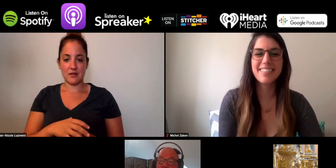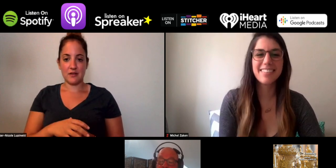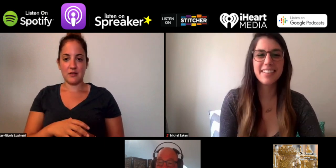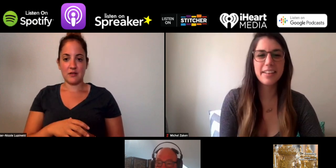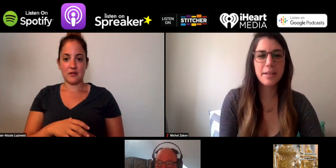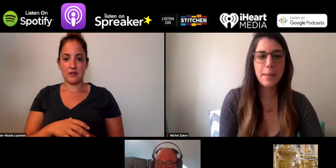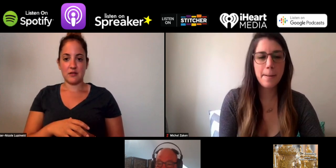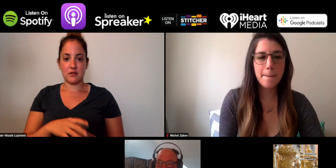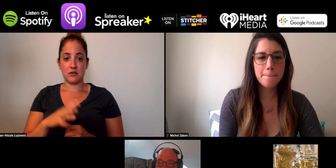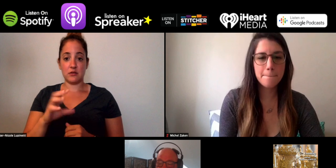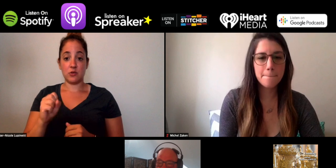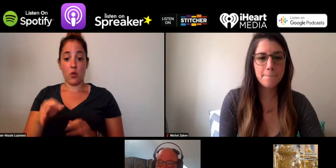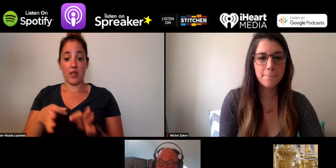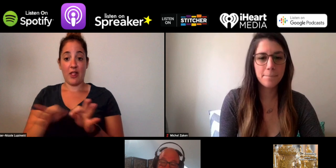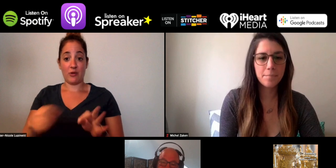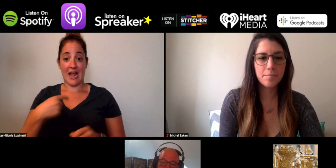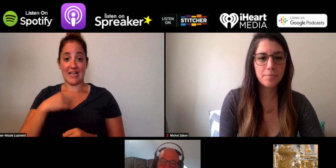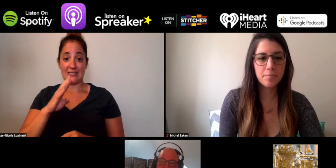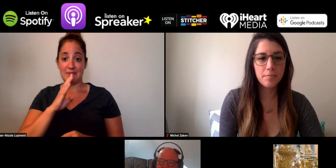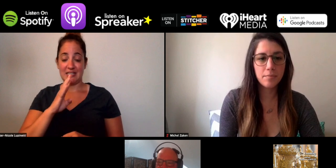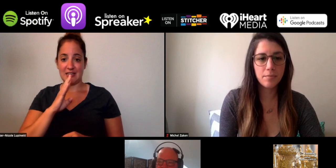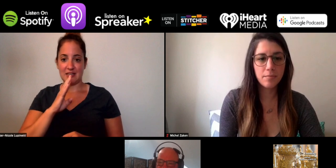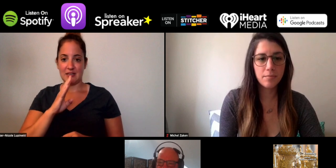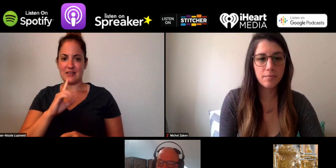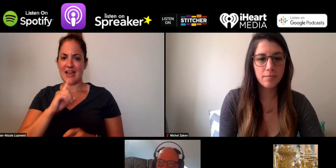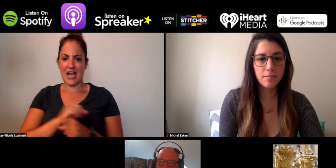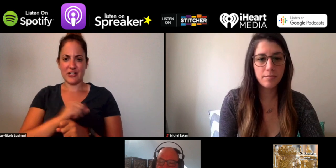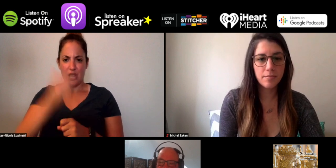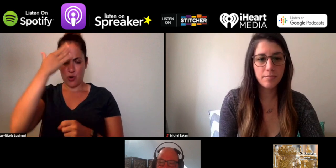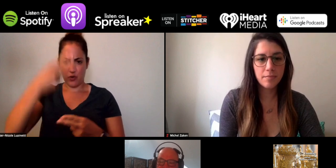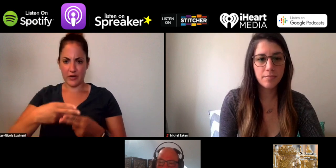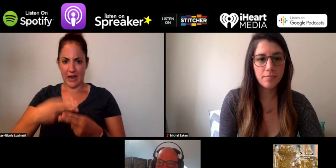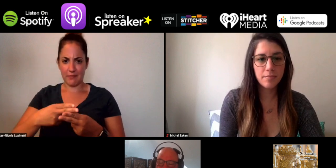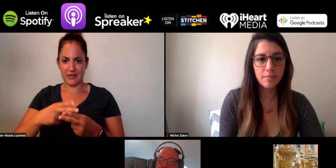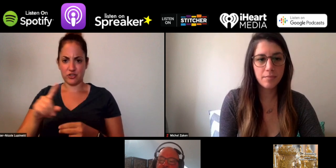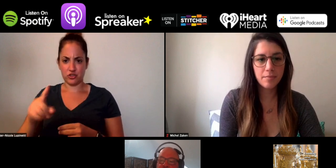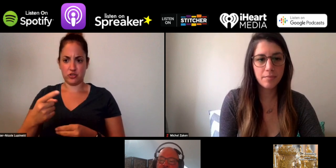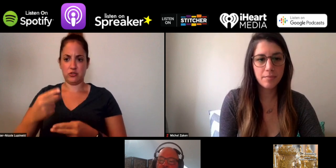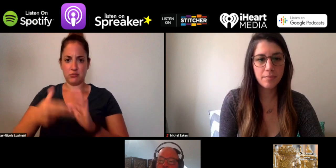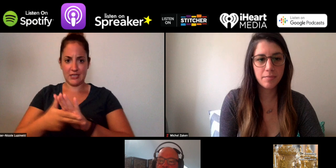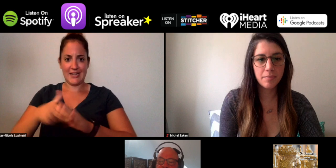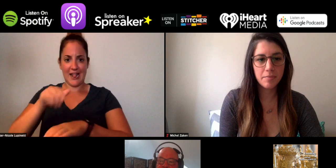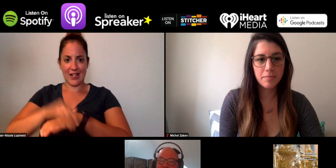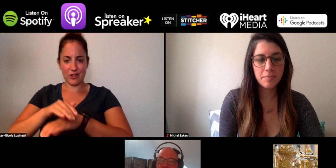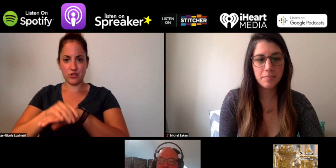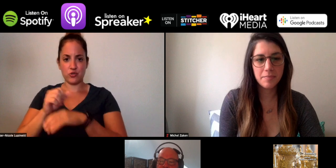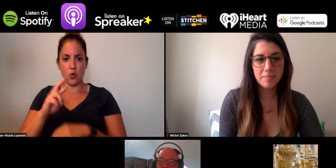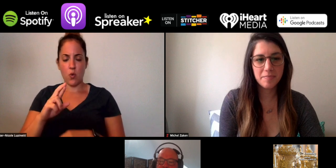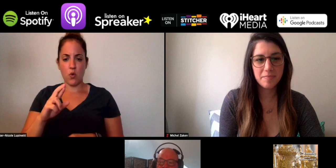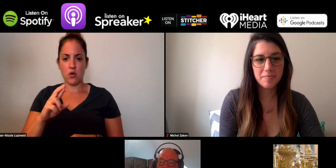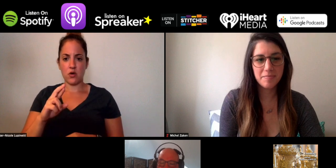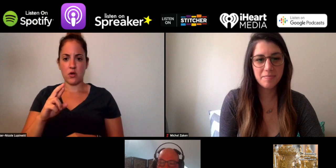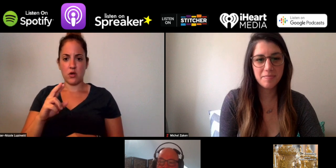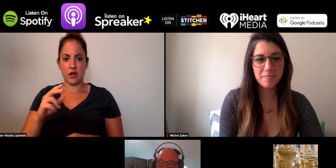the language that I speak, I actually don't know the name of it. I don't know if it's just called English or is this,